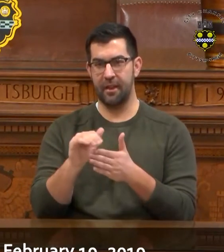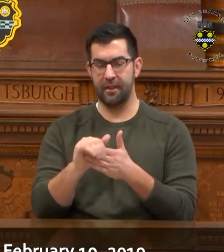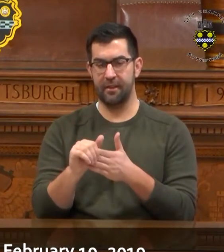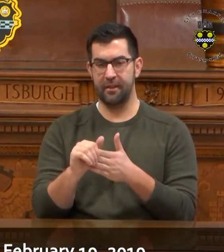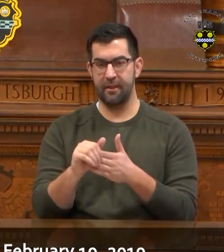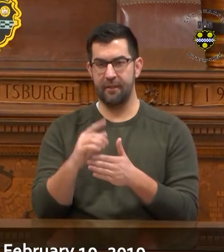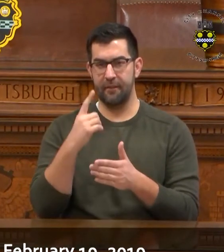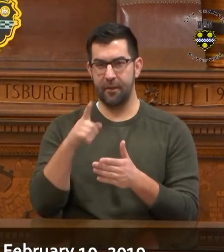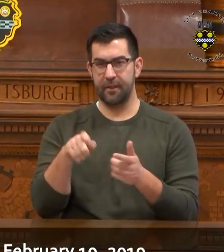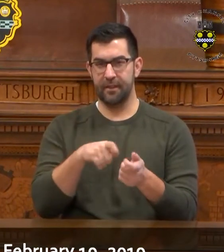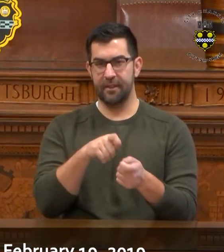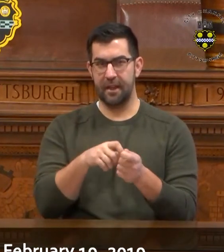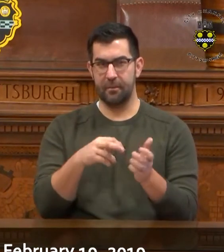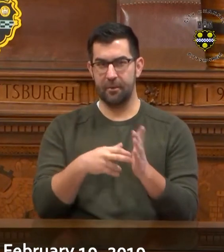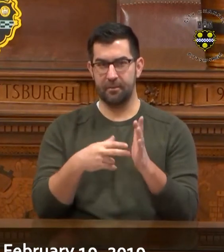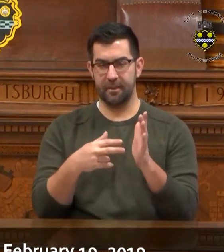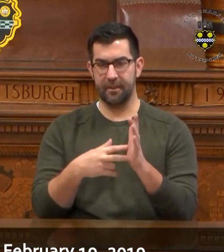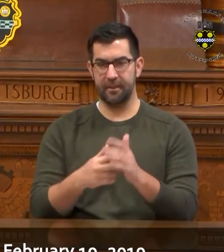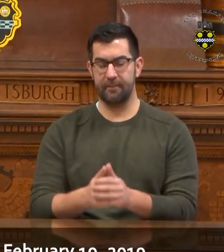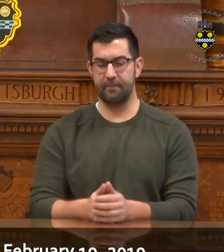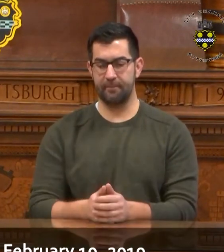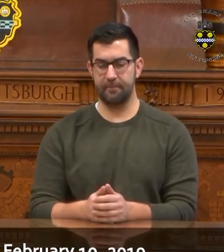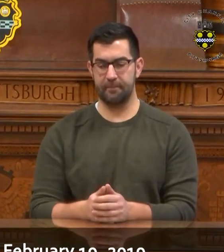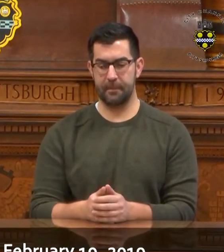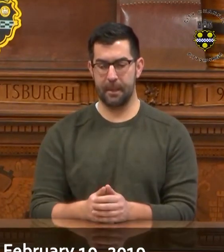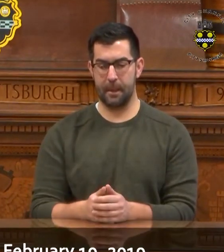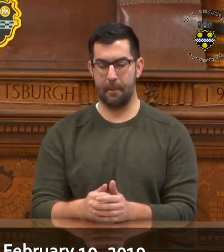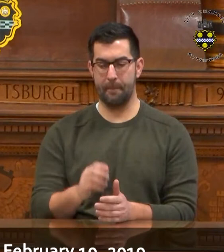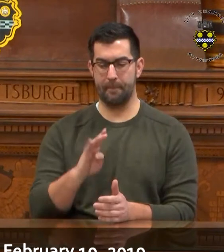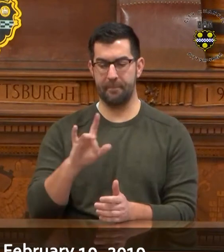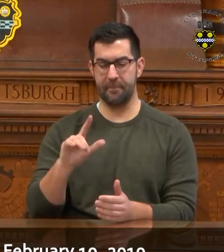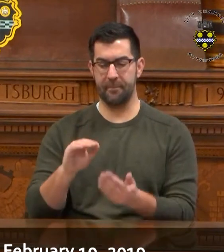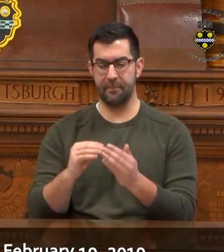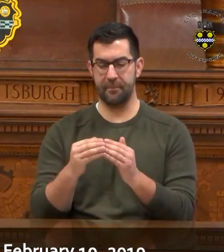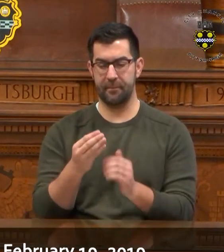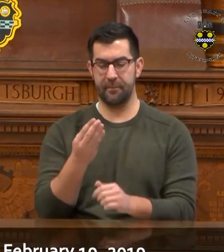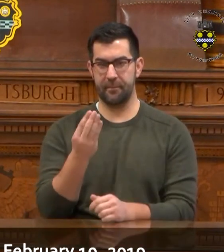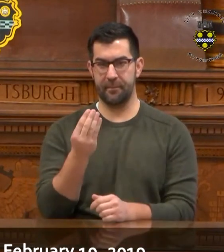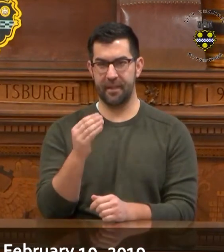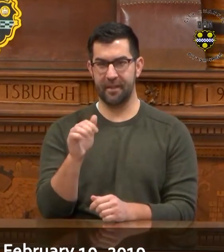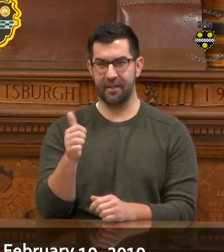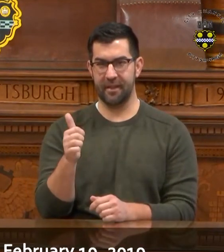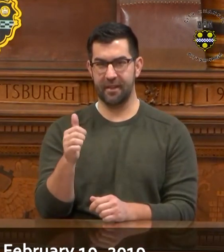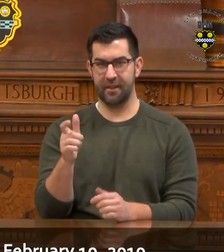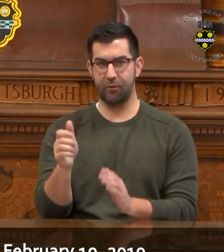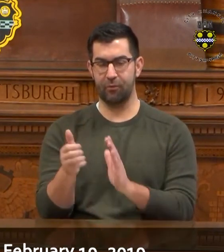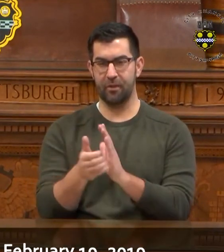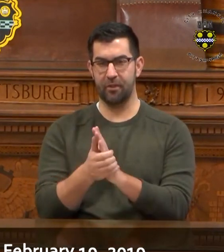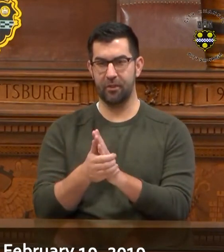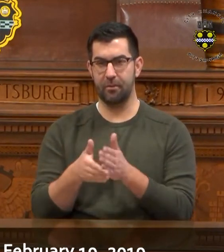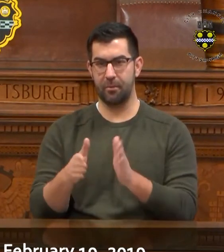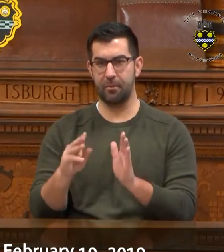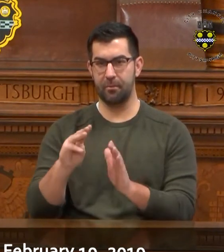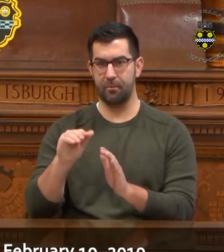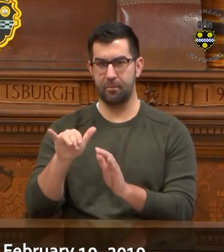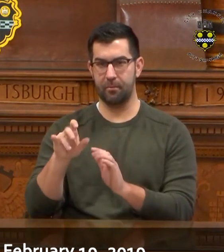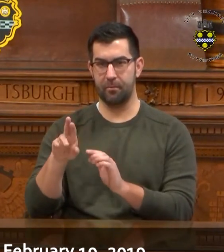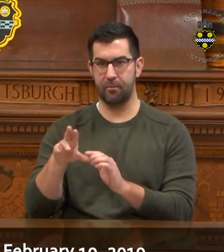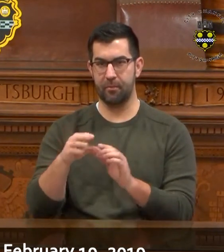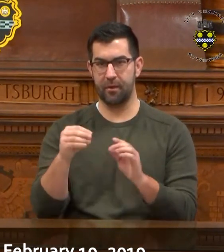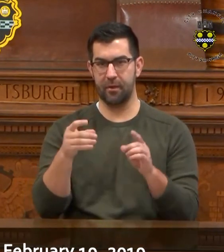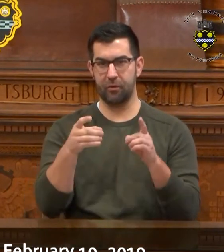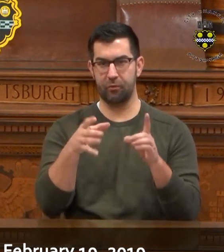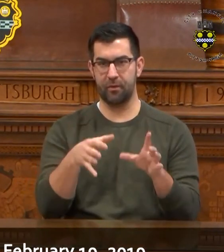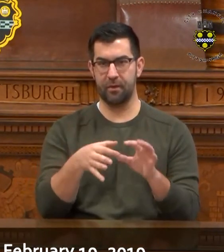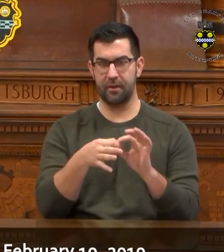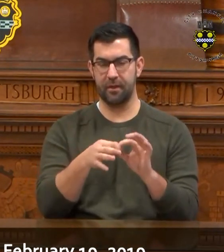$250,000 for this stated purpose. Bill Number 1410, Resolution Authorizing the Mayor and the